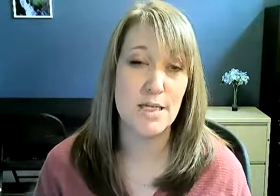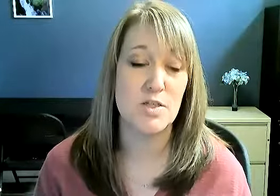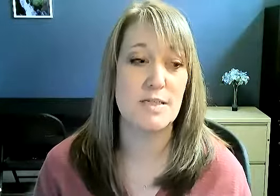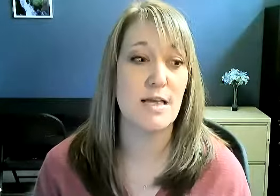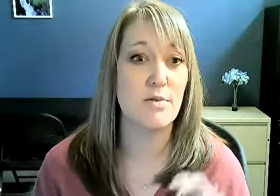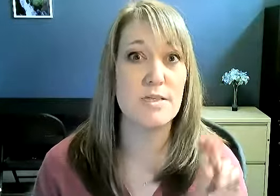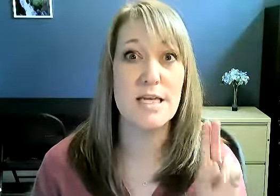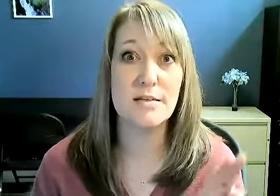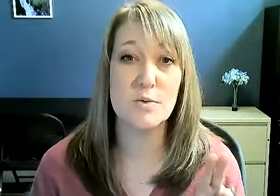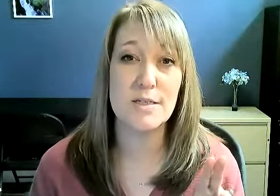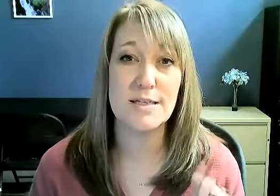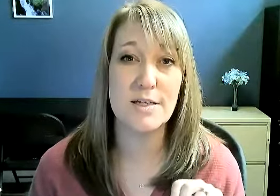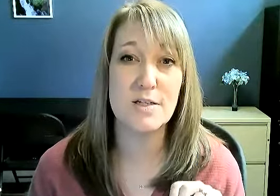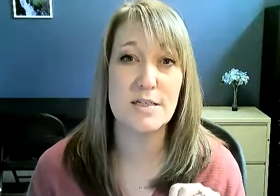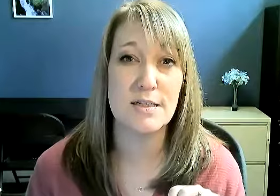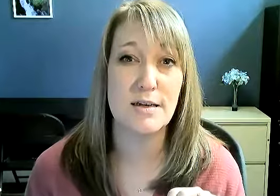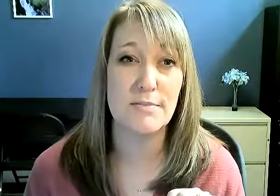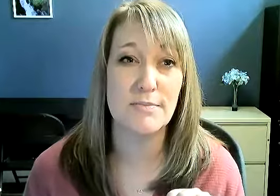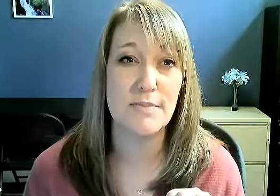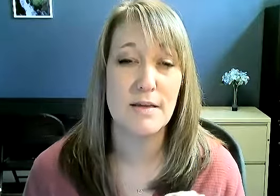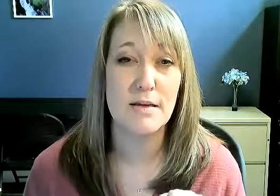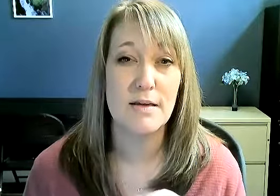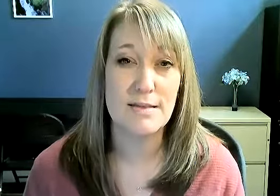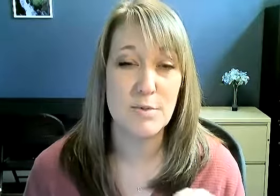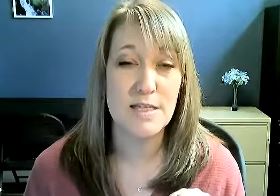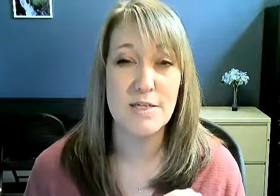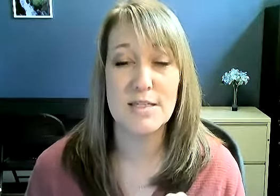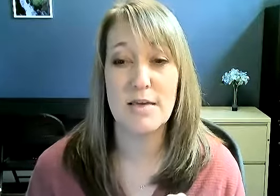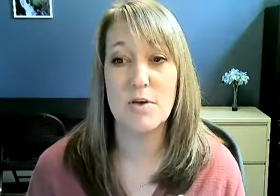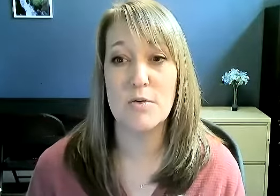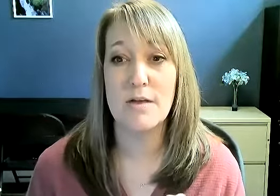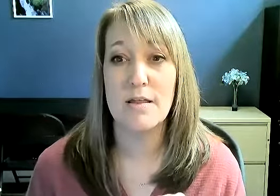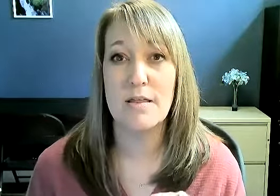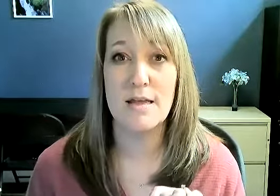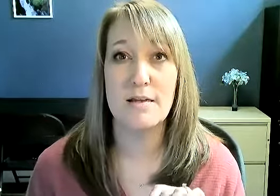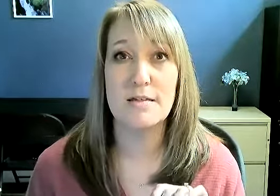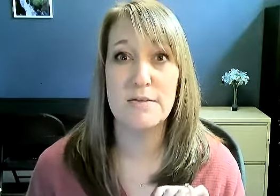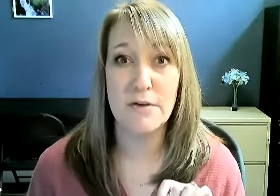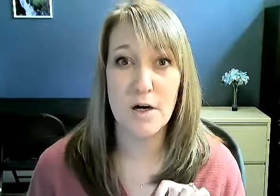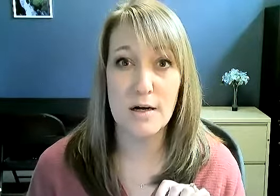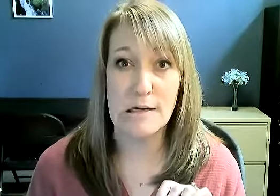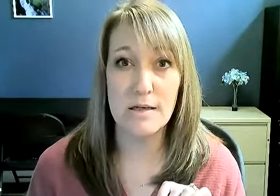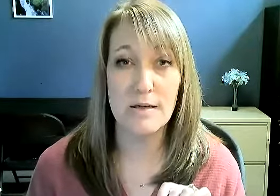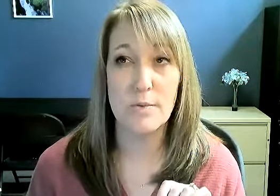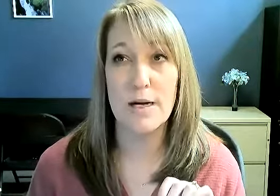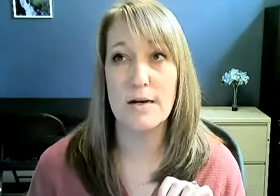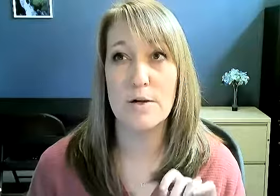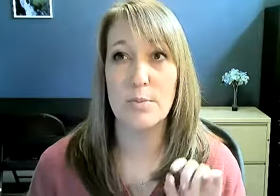just like those English ones that I just, examples that I just gave you. They differ on where you put